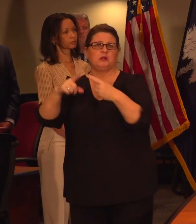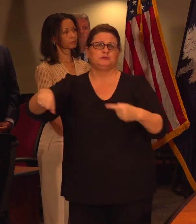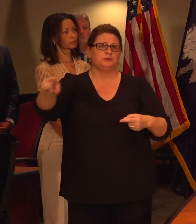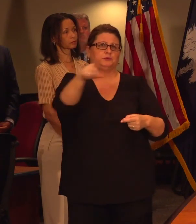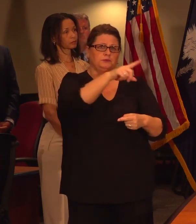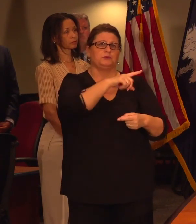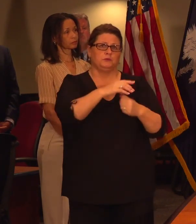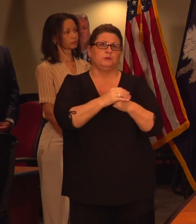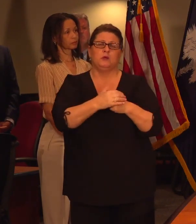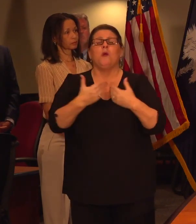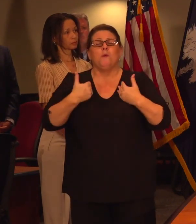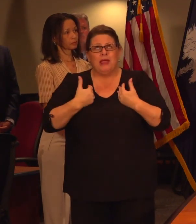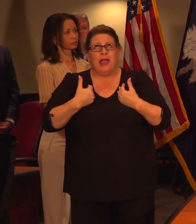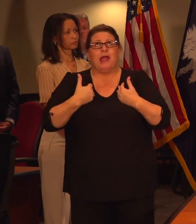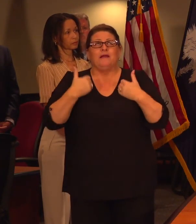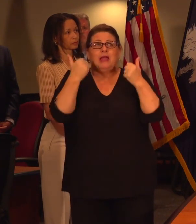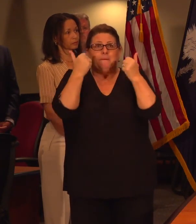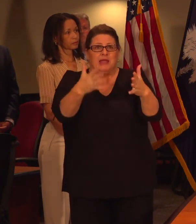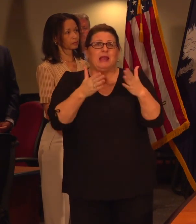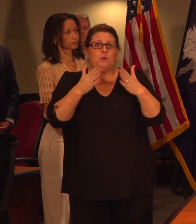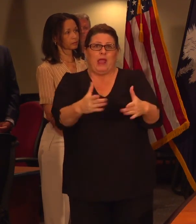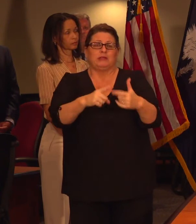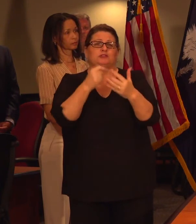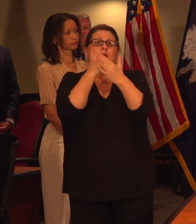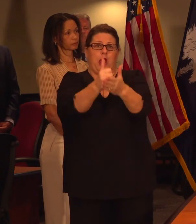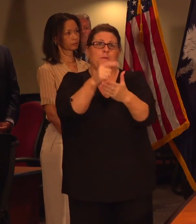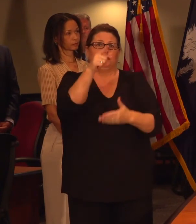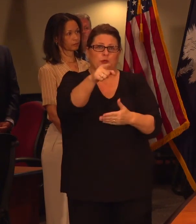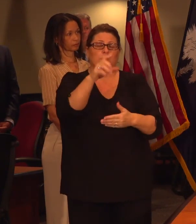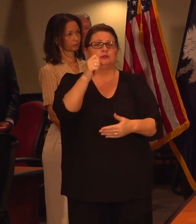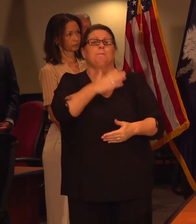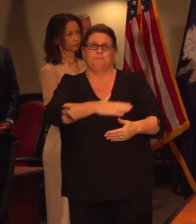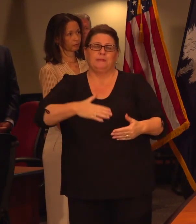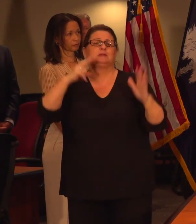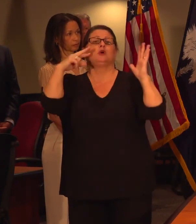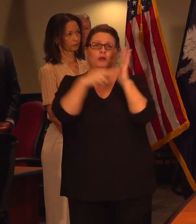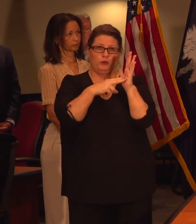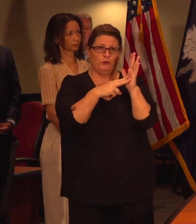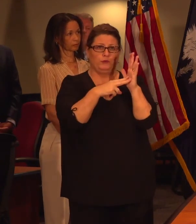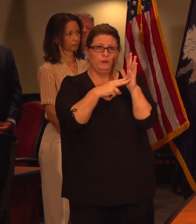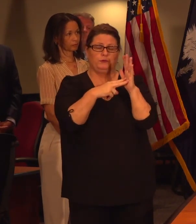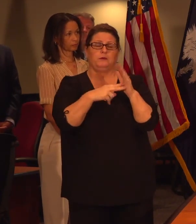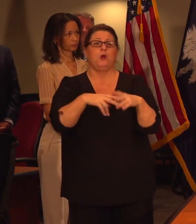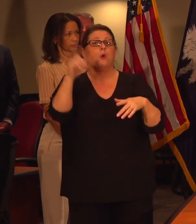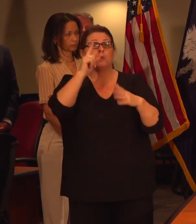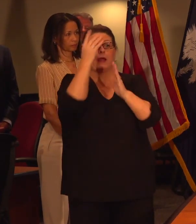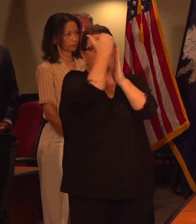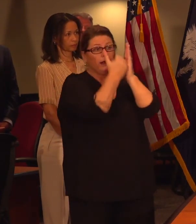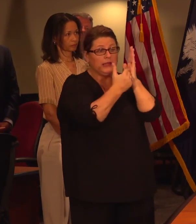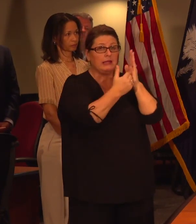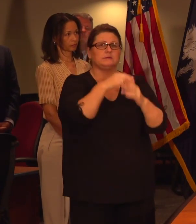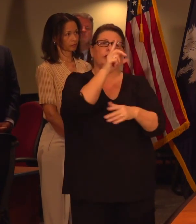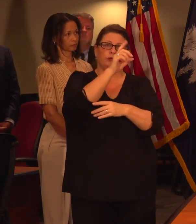ample avenues open. I urge everyone who's interested to go to those websites, the Department of Commerce, Department of Employment and